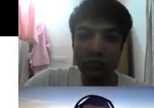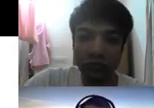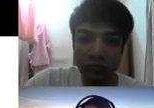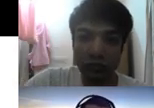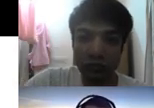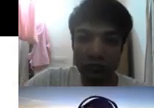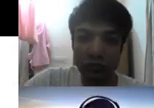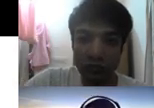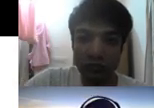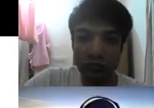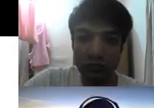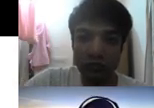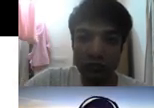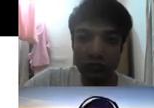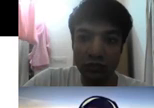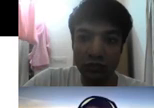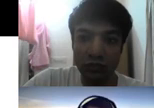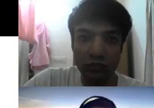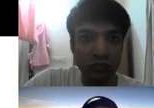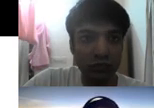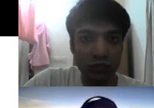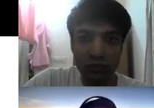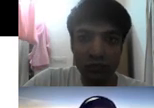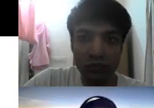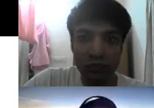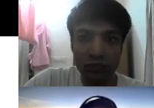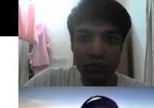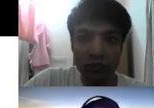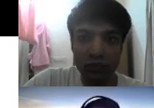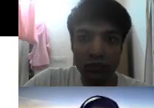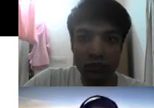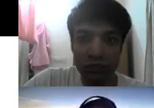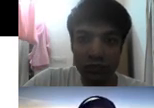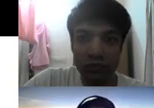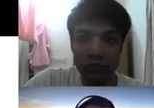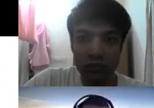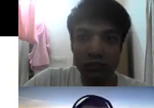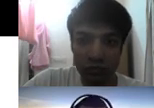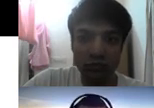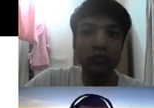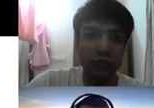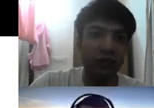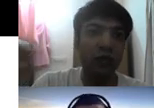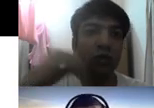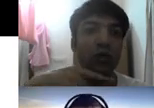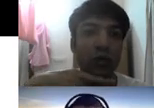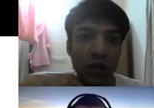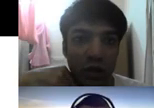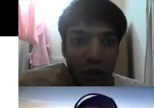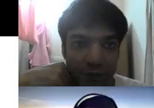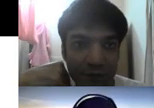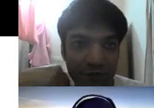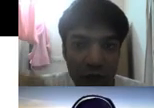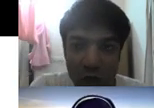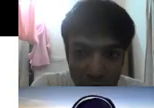work by just doing this, mhm. like compared to these 88% rather than compared to the 91%. Right? That's Yeah,